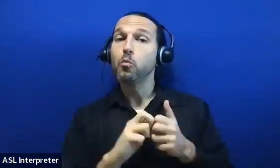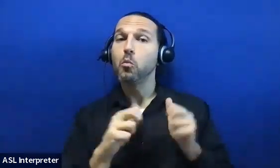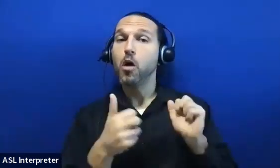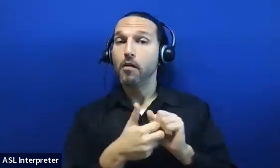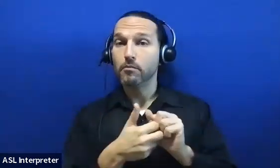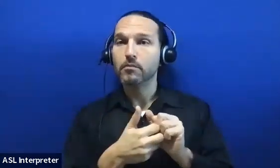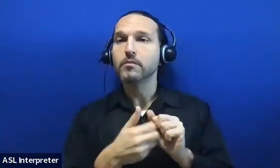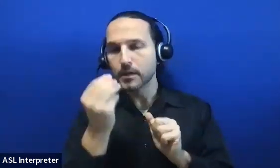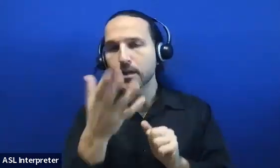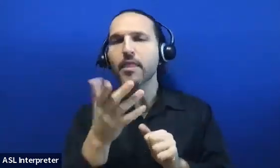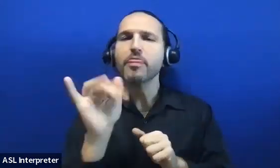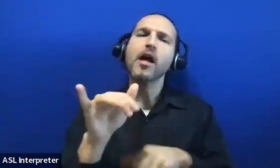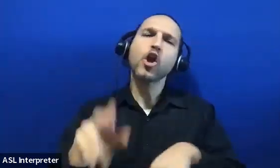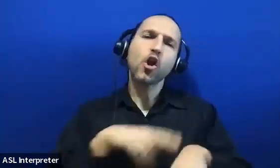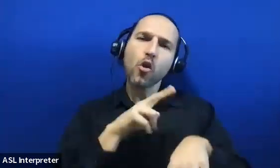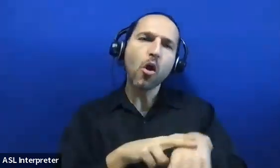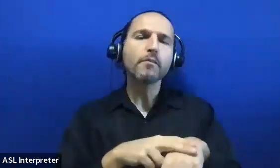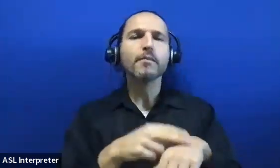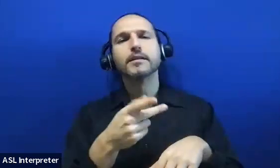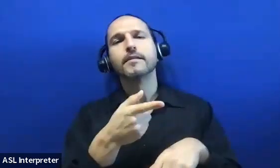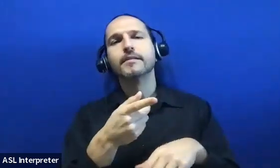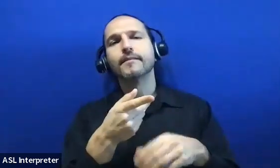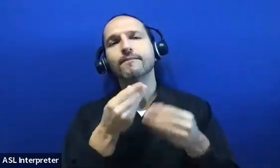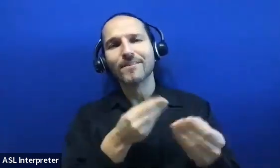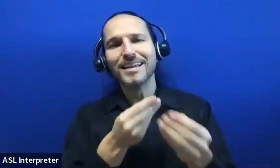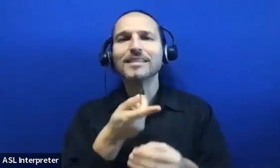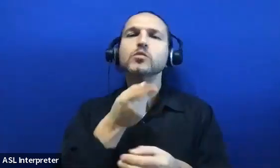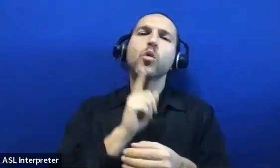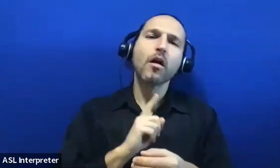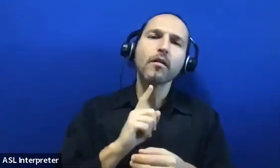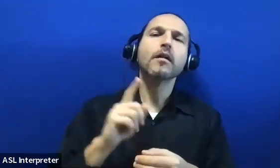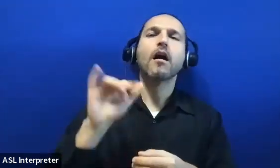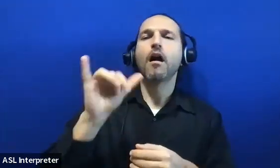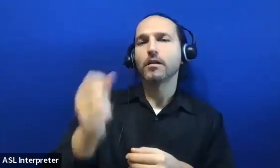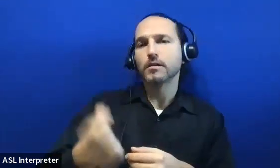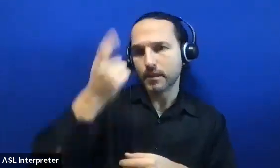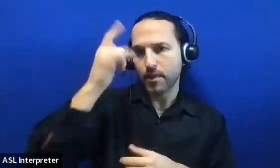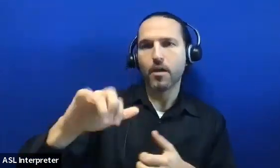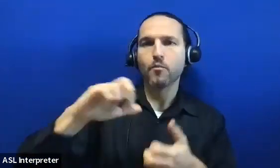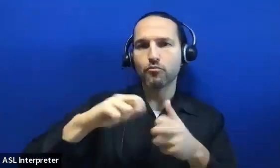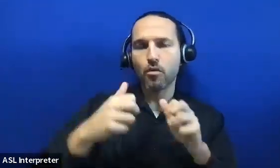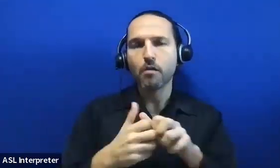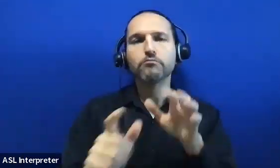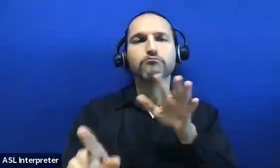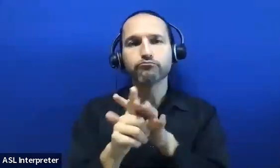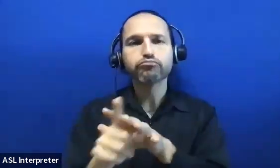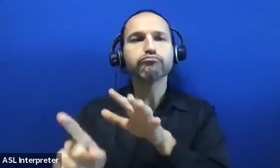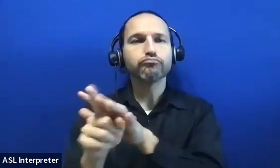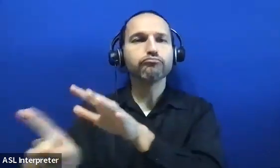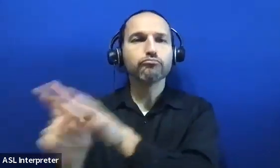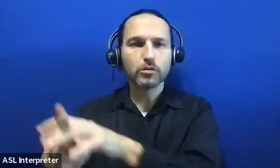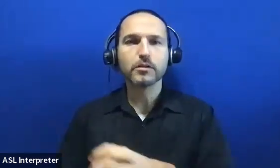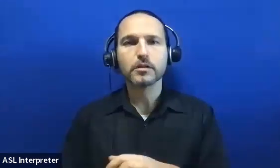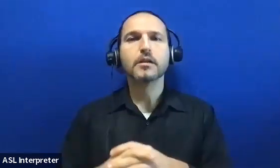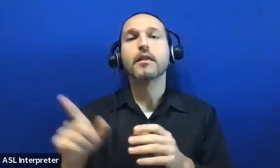understand how normal feeding and swallowing works so that we can better understand the problems that can arise, specifically